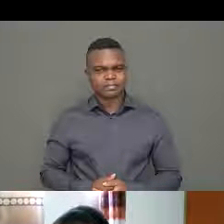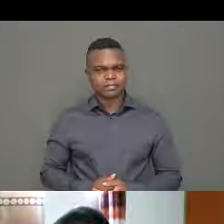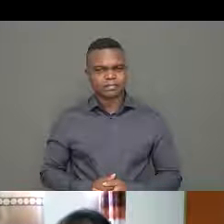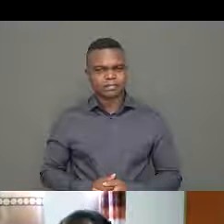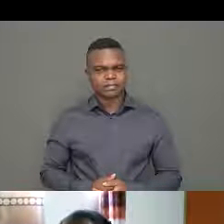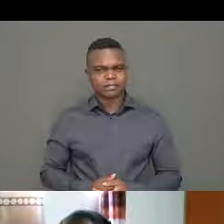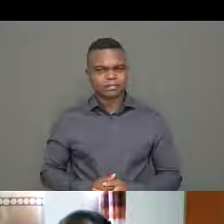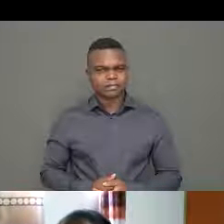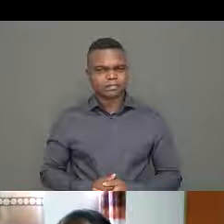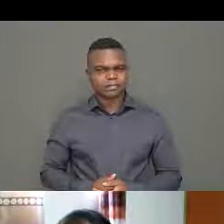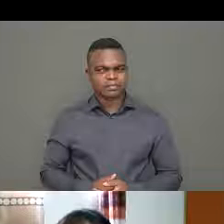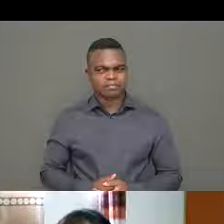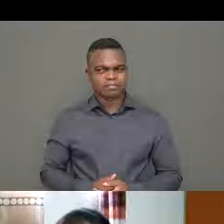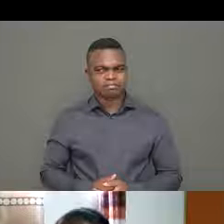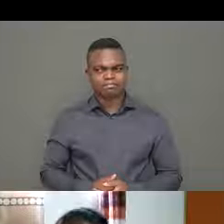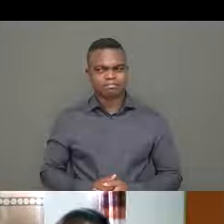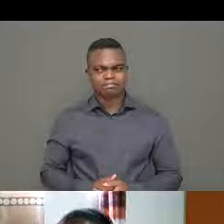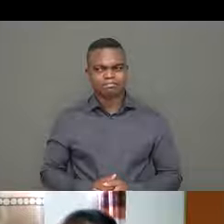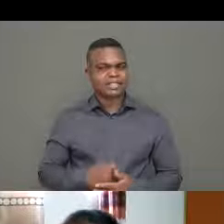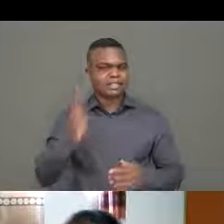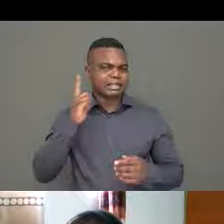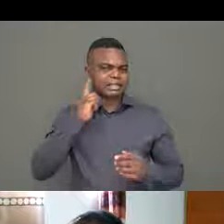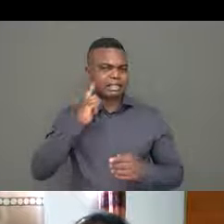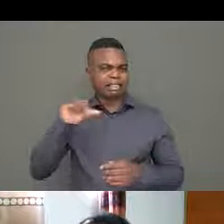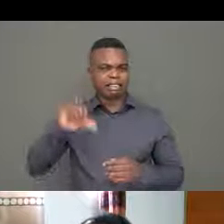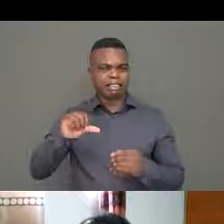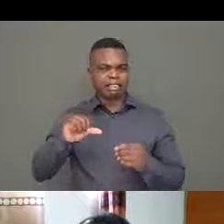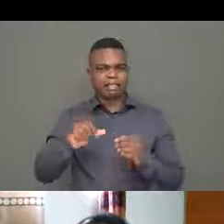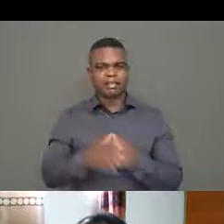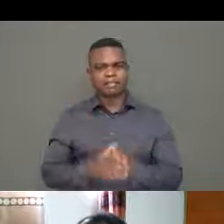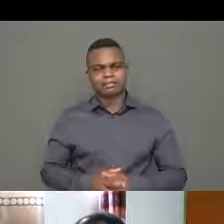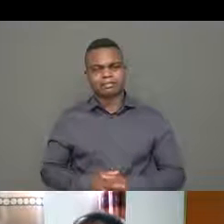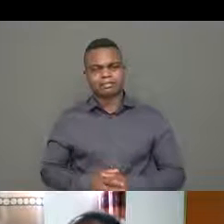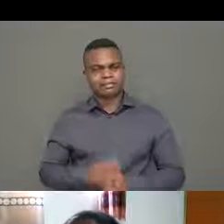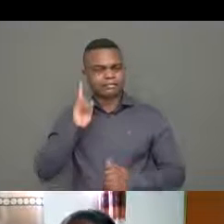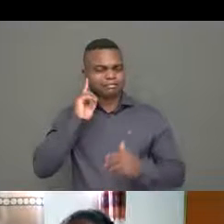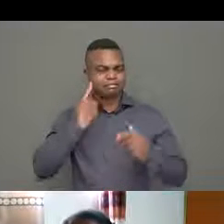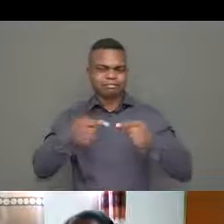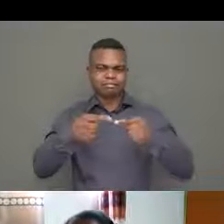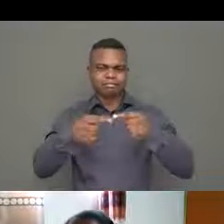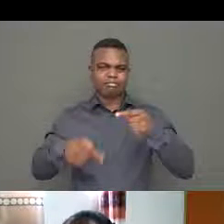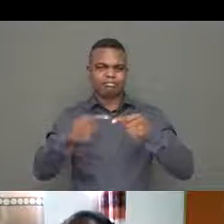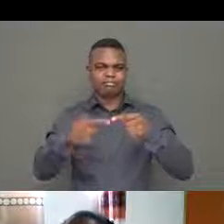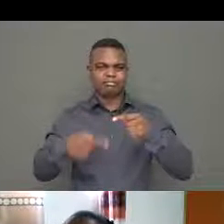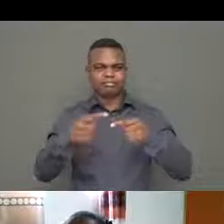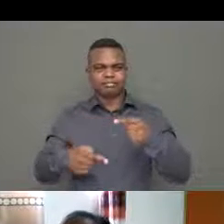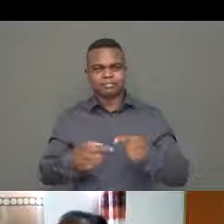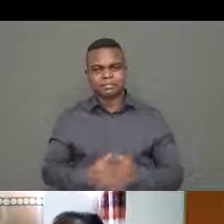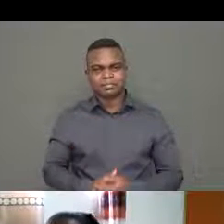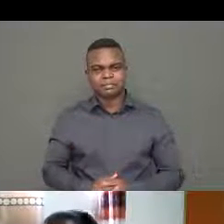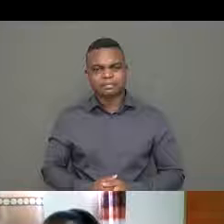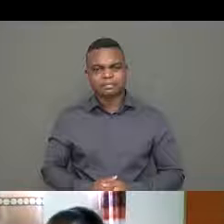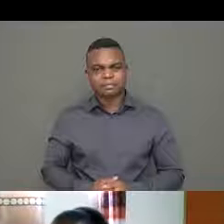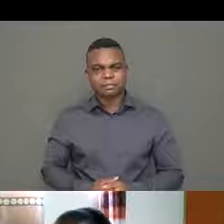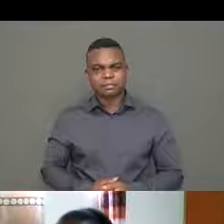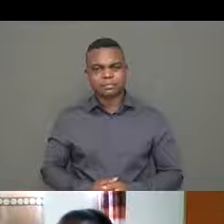pandemic. This is specifically taking in place in Uganda, where we have many of our projects. This way,